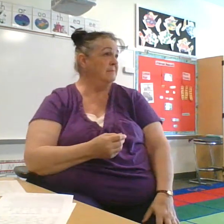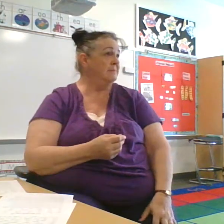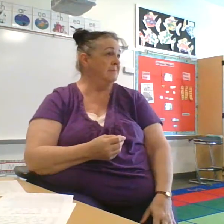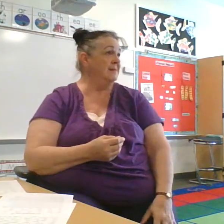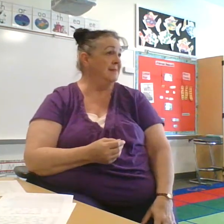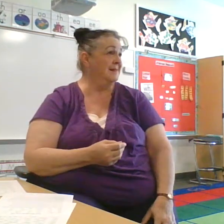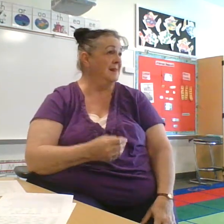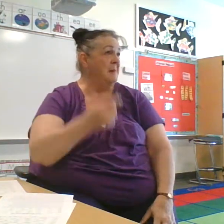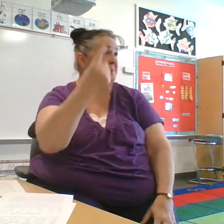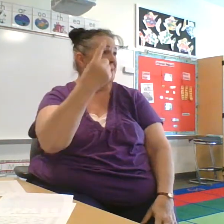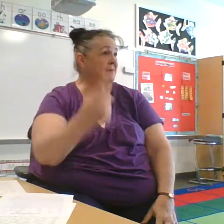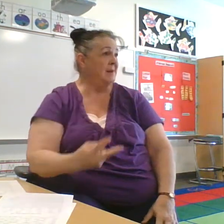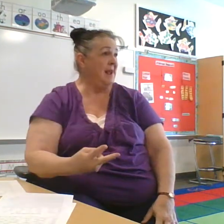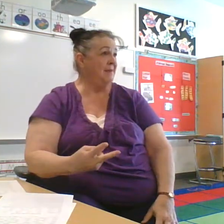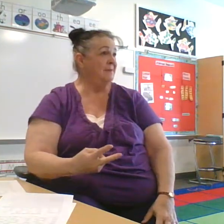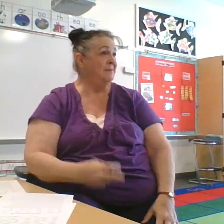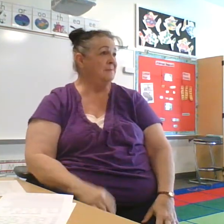why. But half.